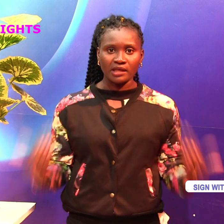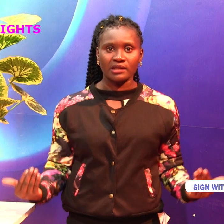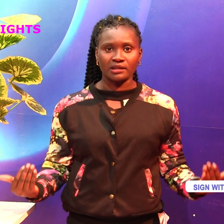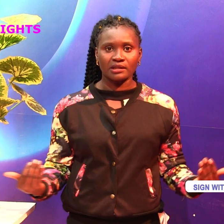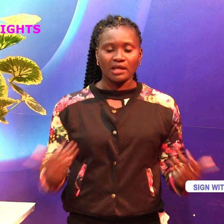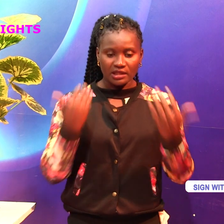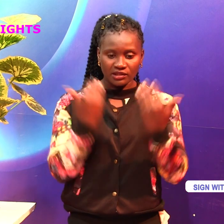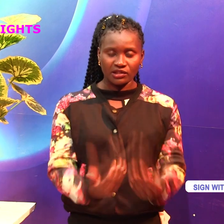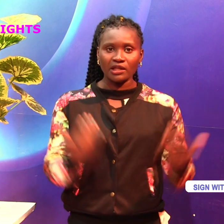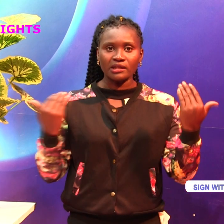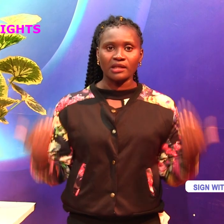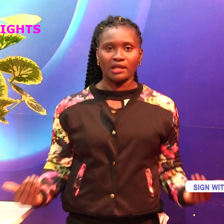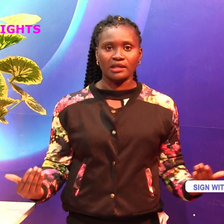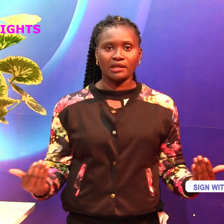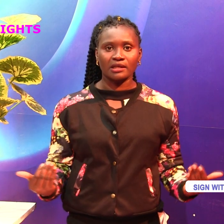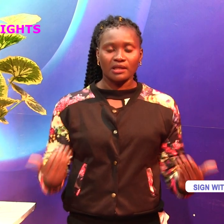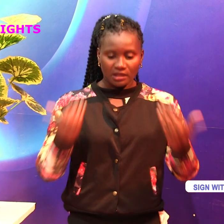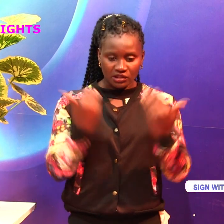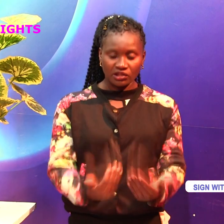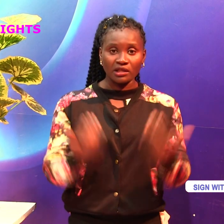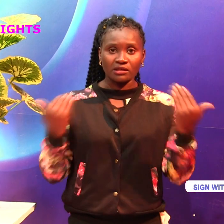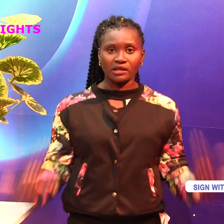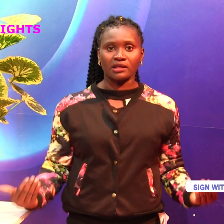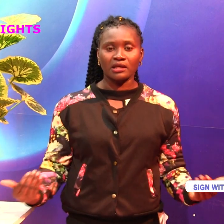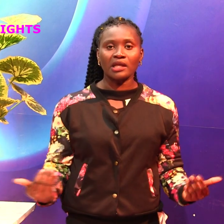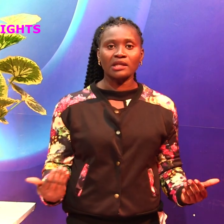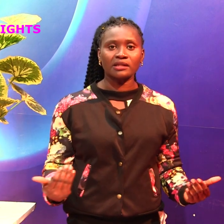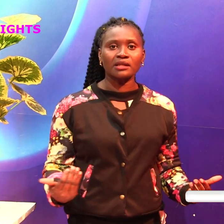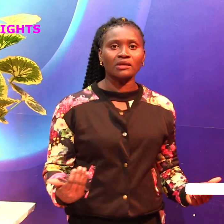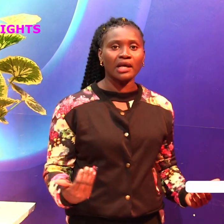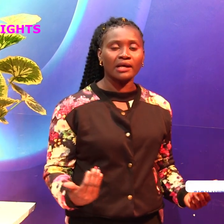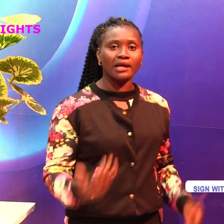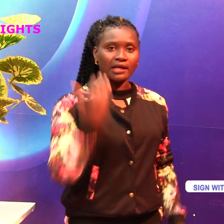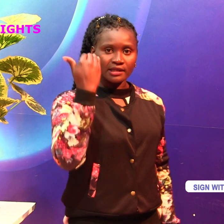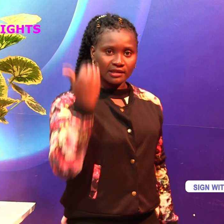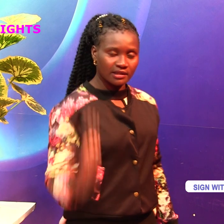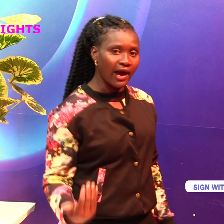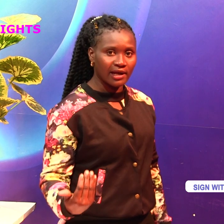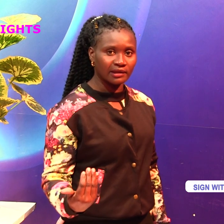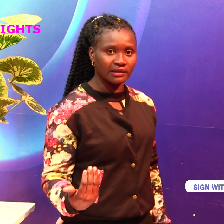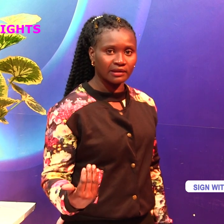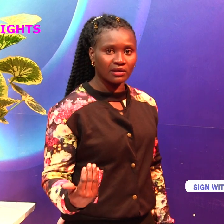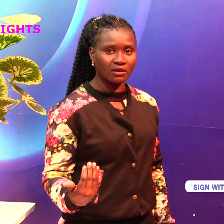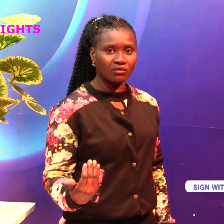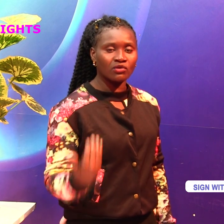children, children, children. In singular, child. With